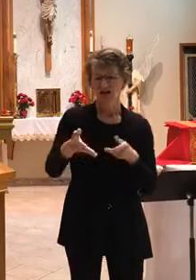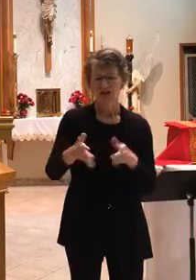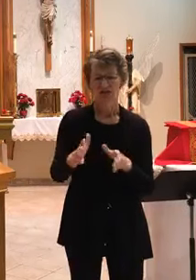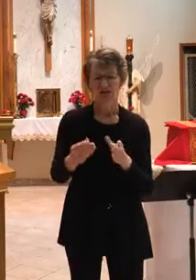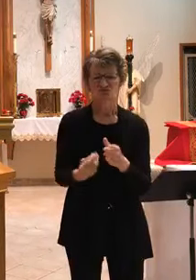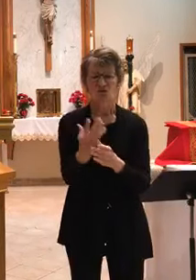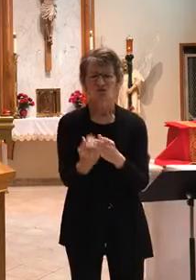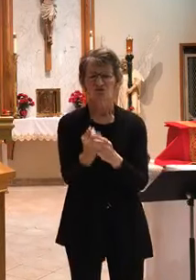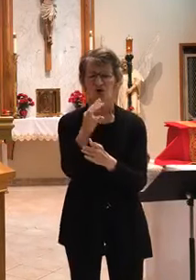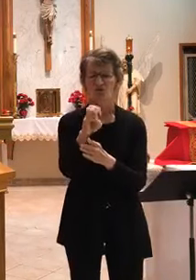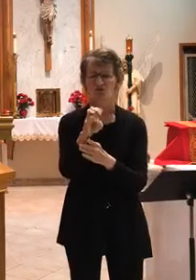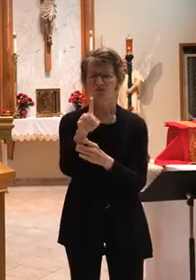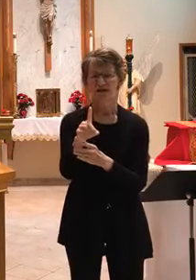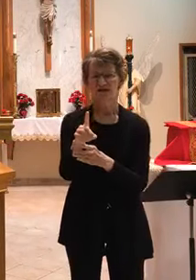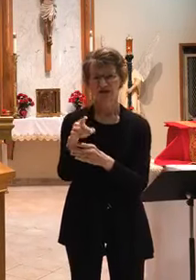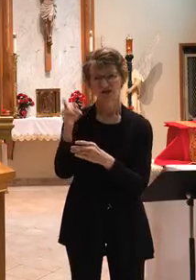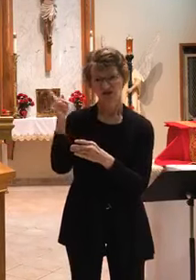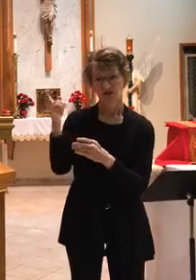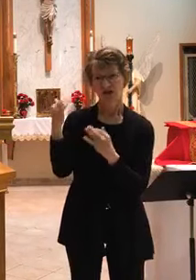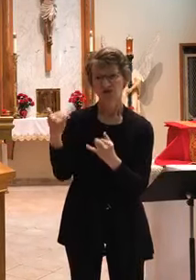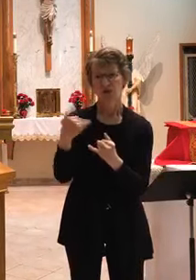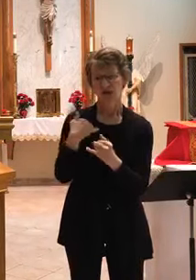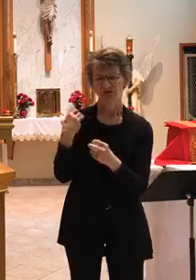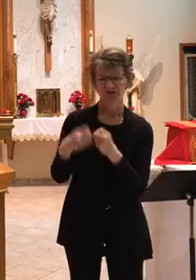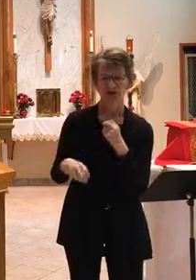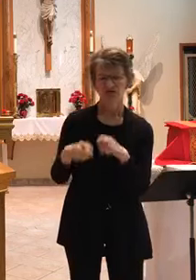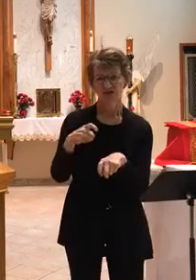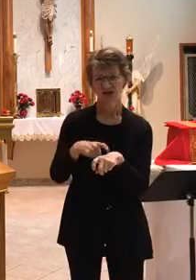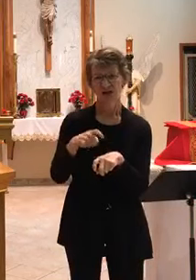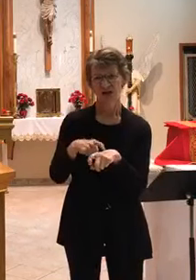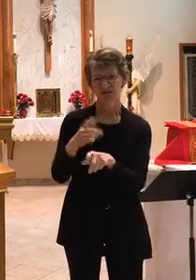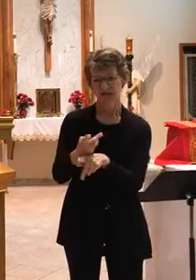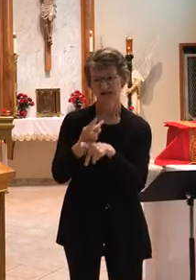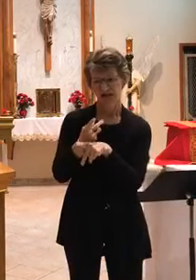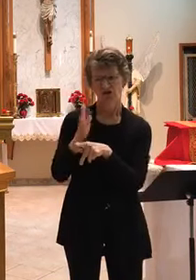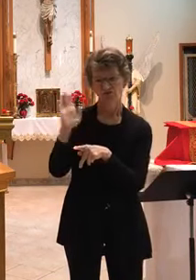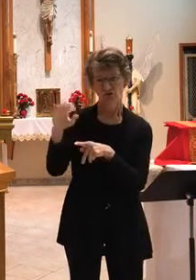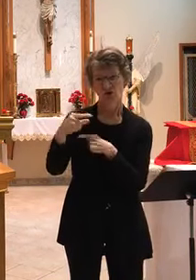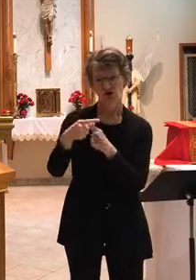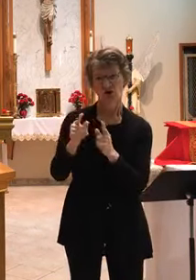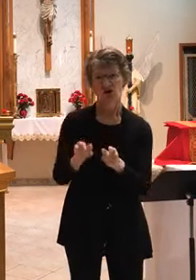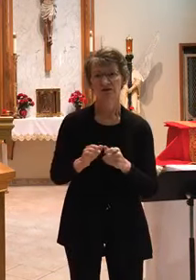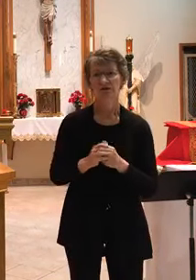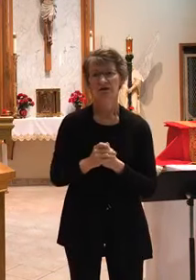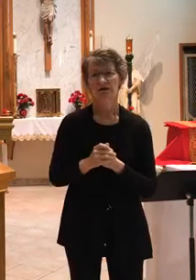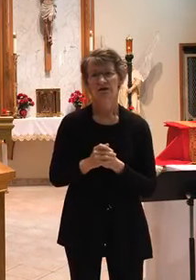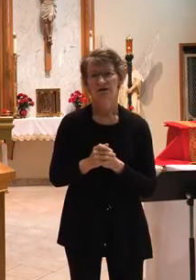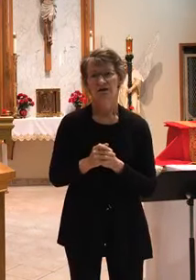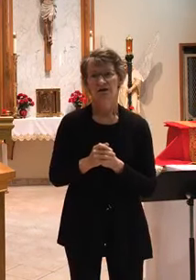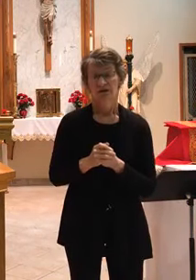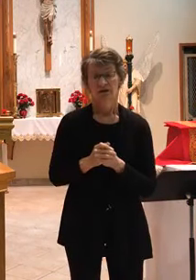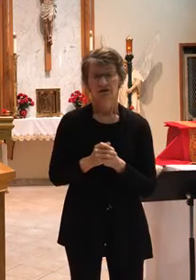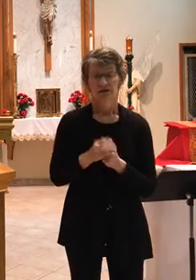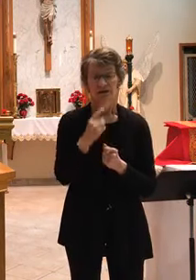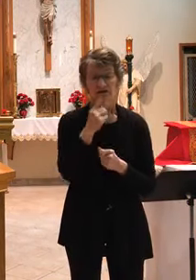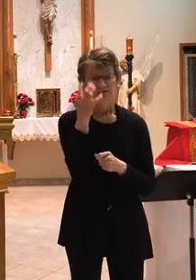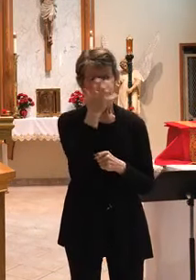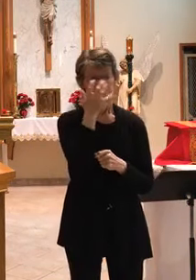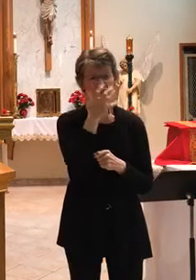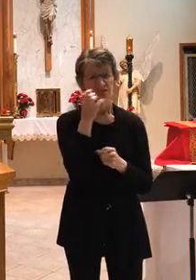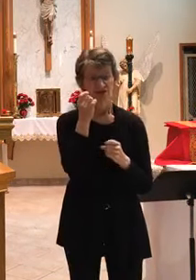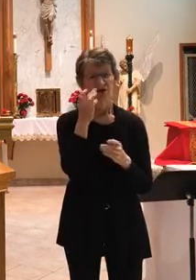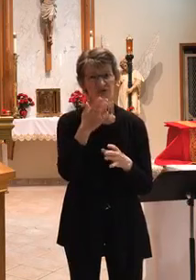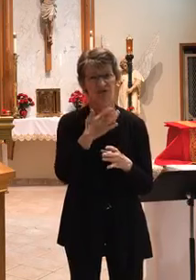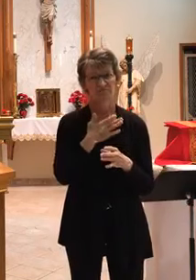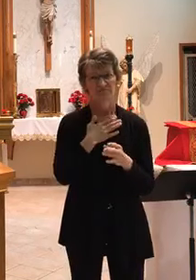go to weeds, so you're going to have a tougher time taking care of that garden plot. And it is. It's terrible.